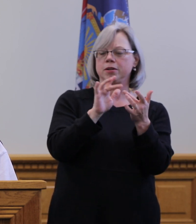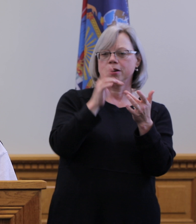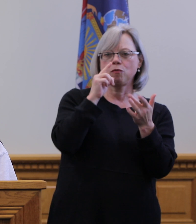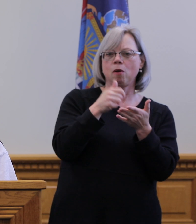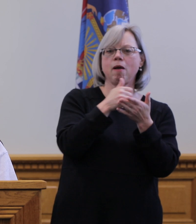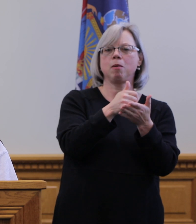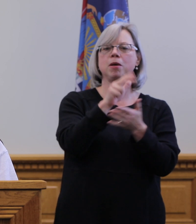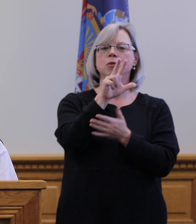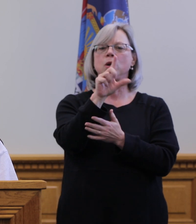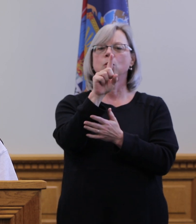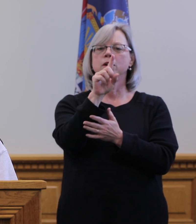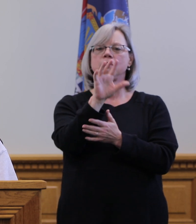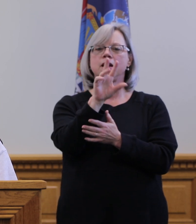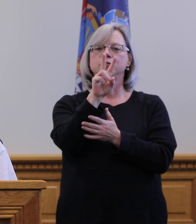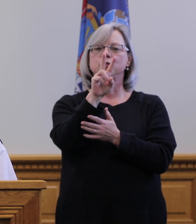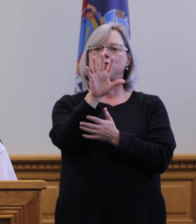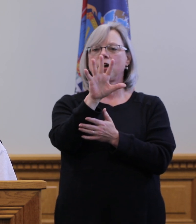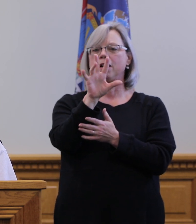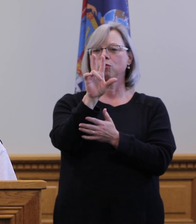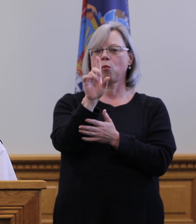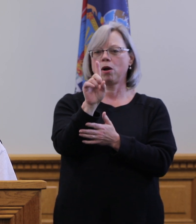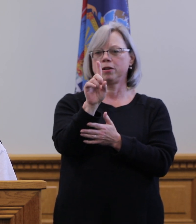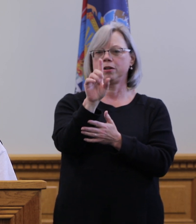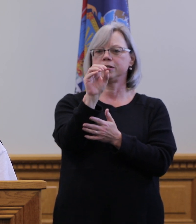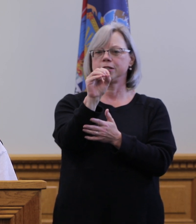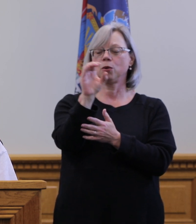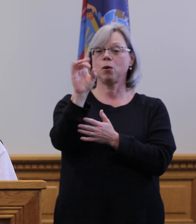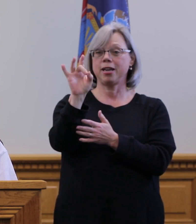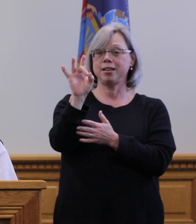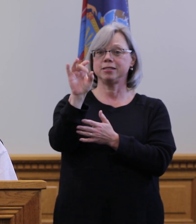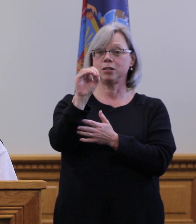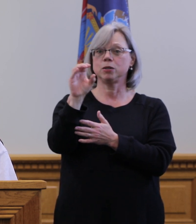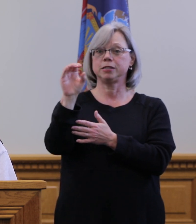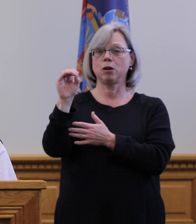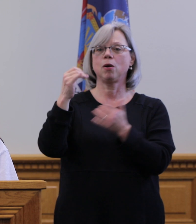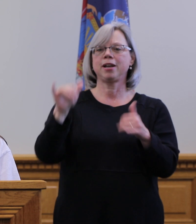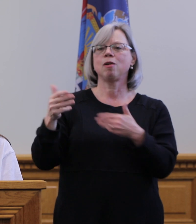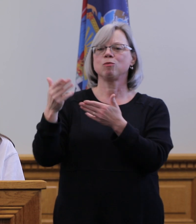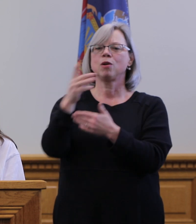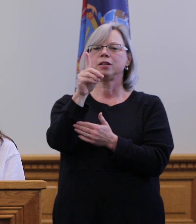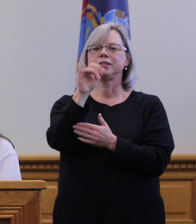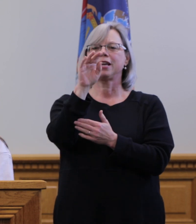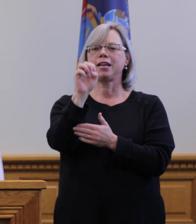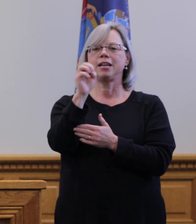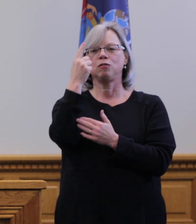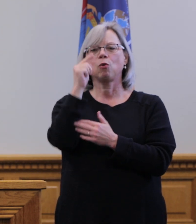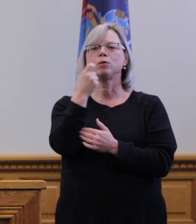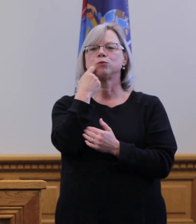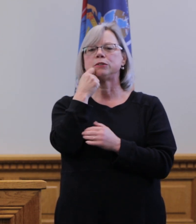315-251-0800. And now I'll turn it over to Diane for the latest reports from the Health Department. Thank you.